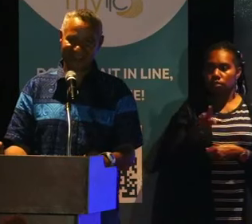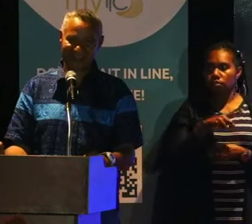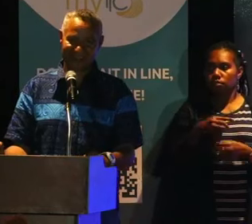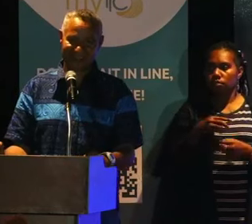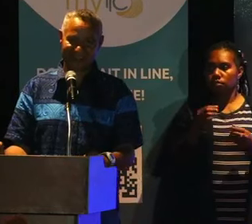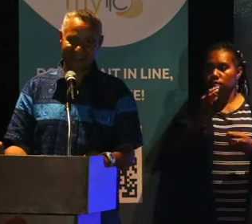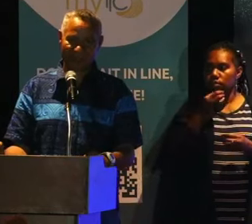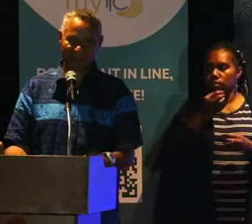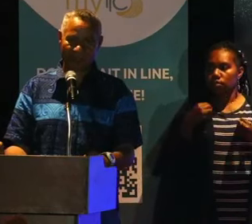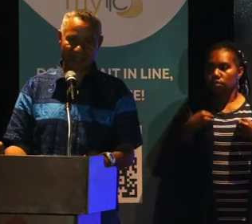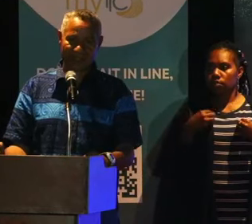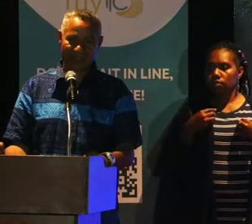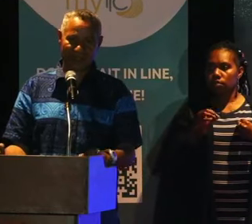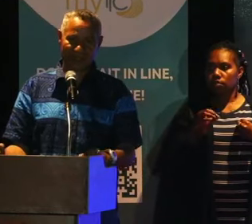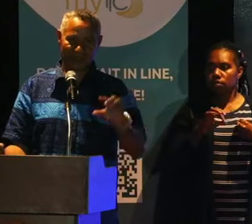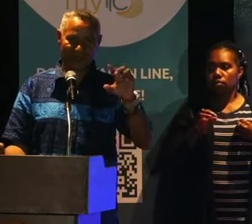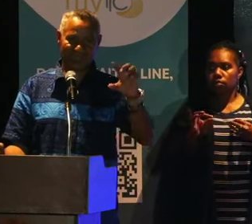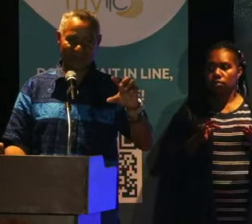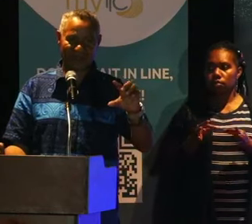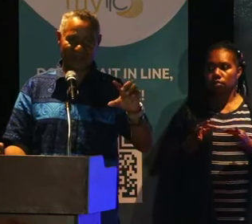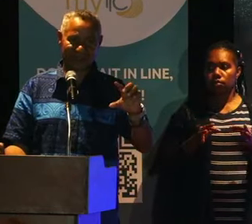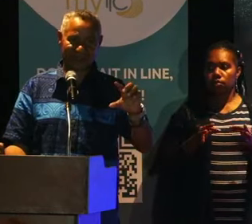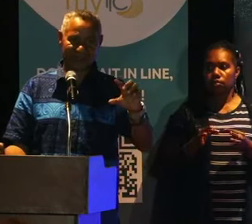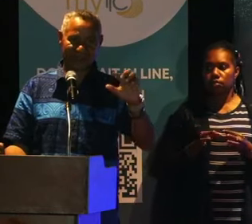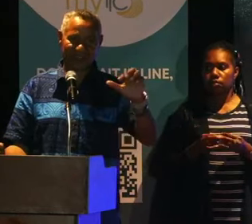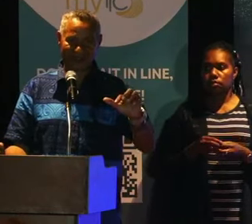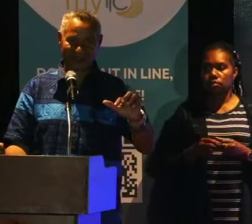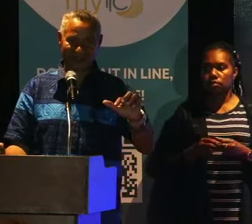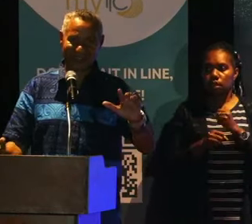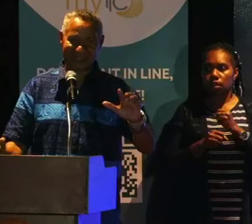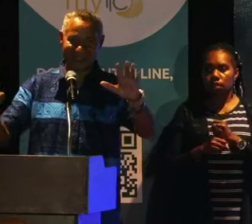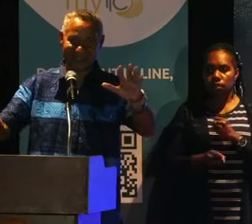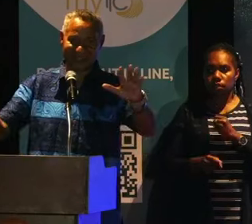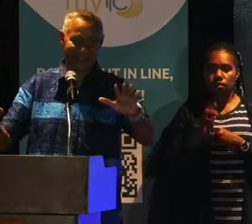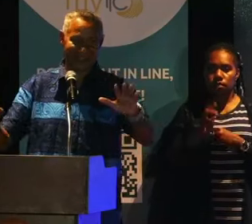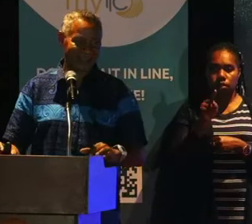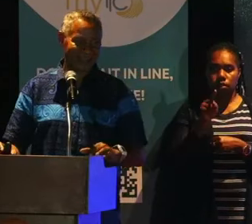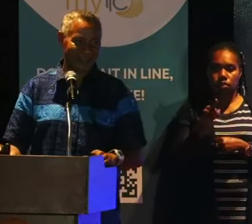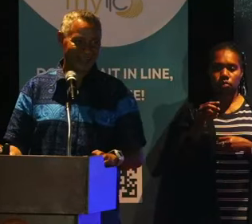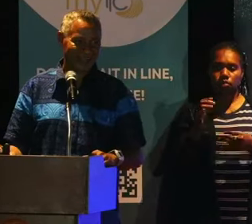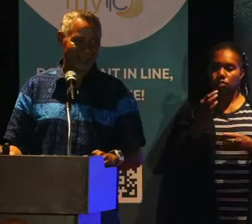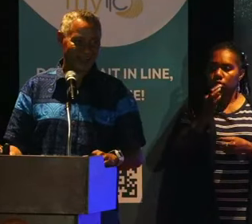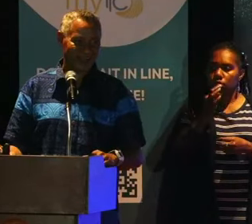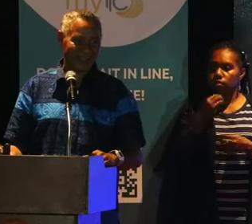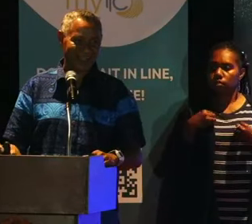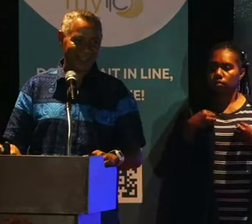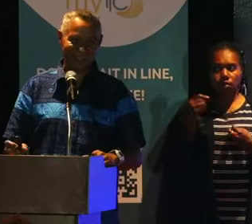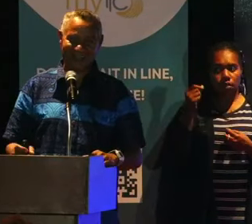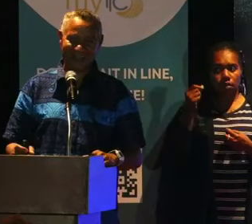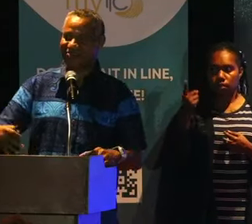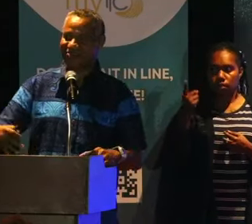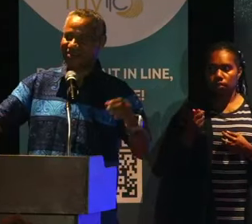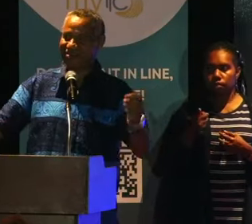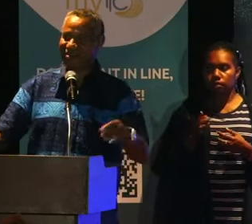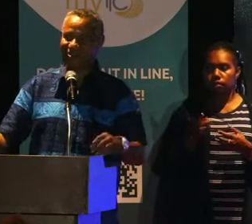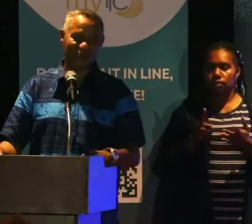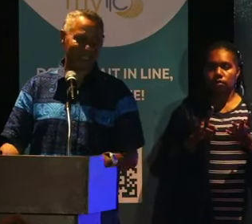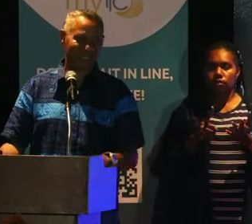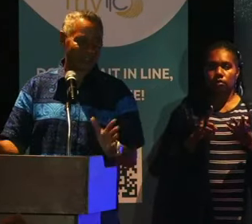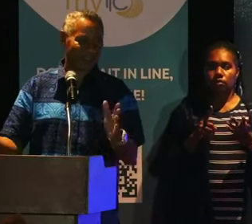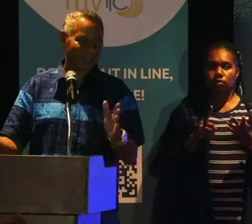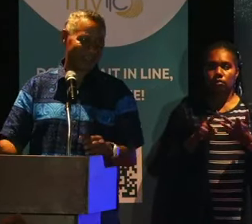states. So those PSIP funds are just lying there and then transferring them